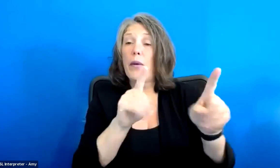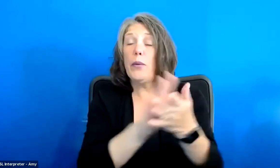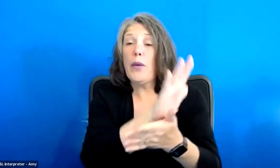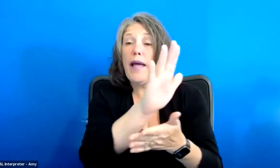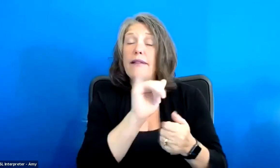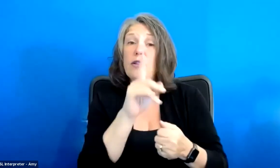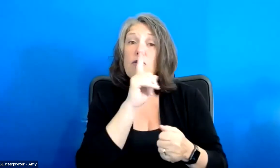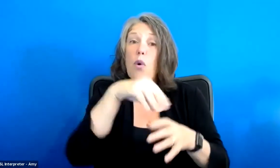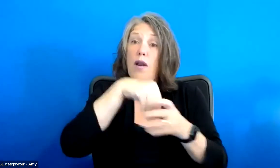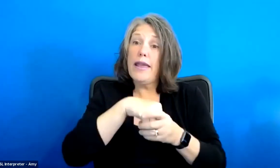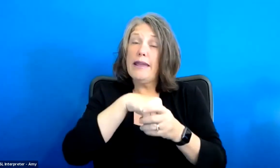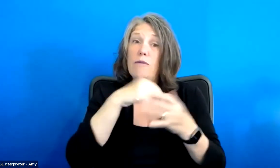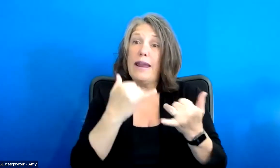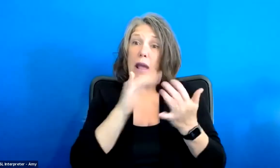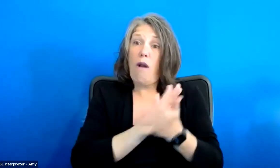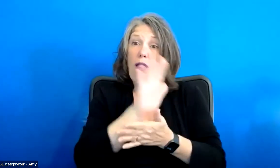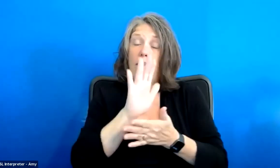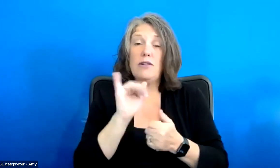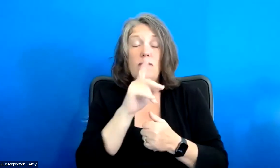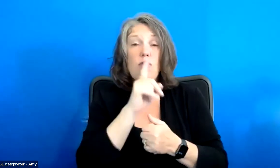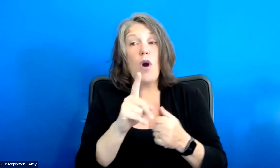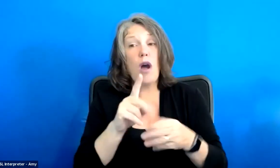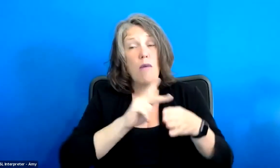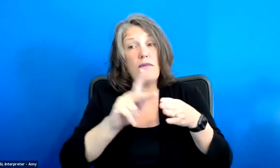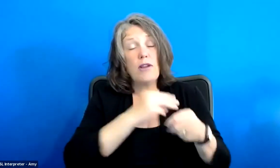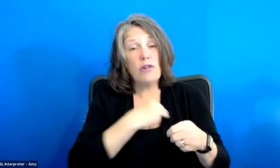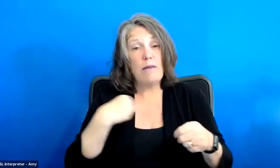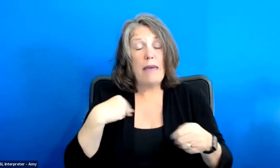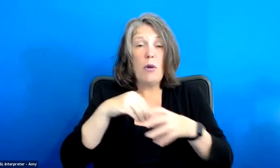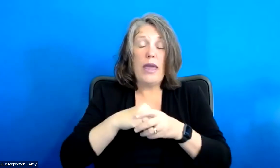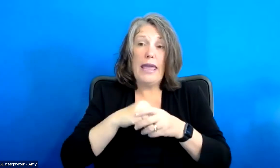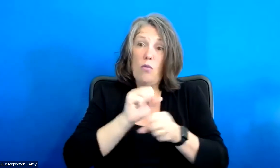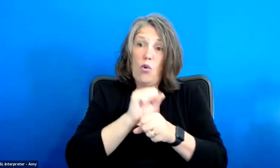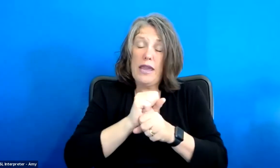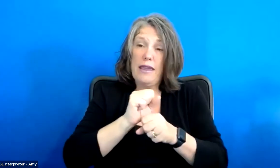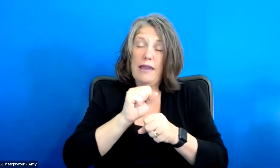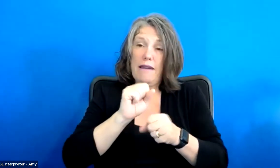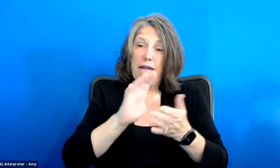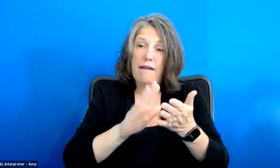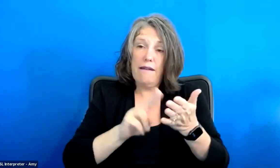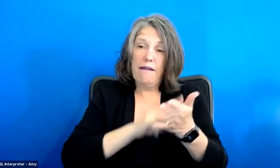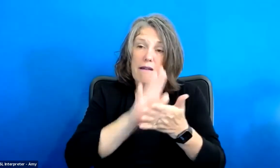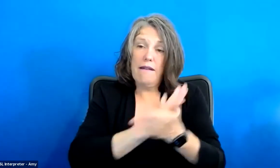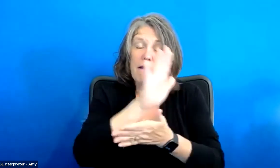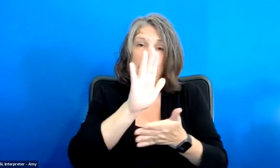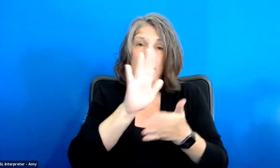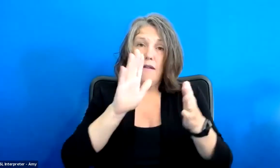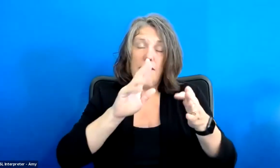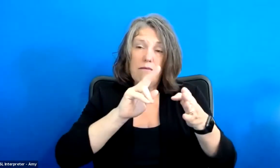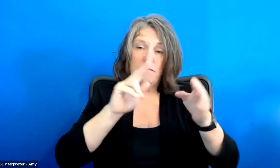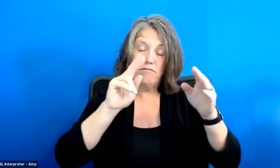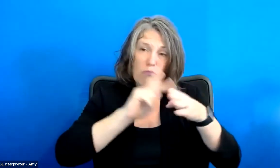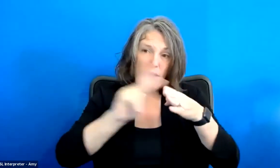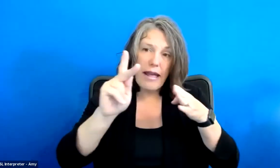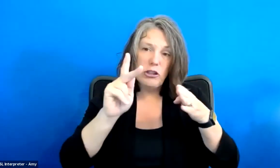if you are in college, if you are a professional member in the higher ed profession,